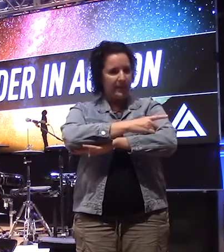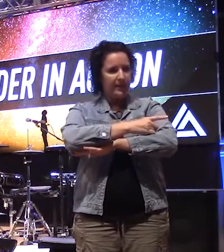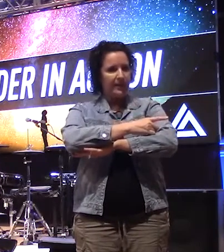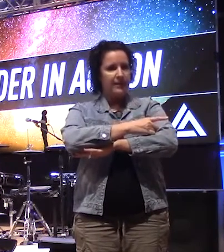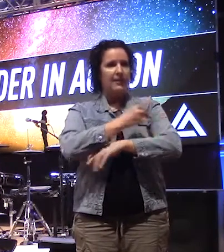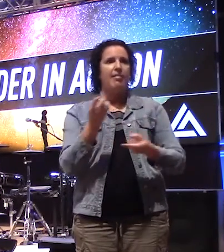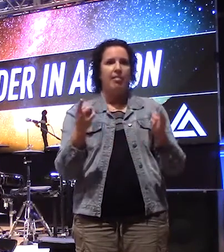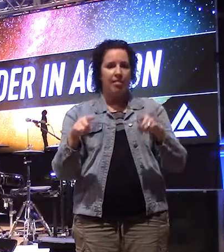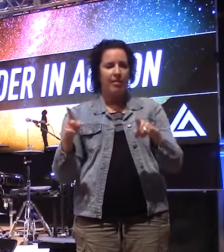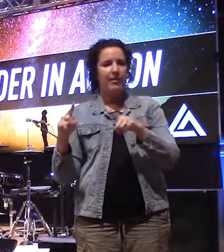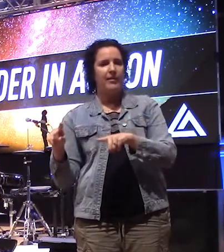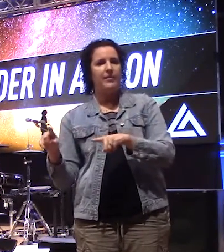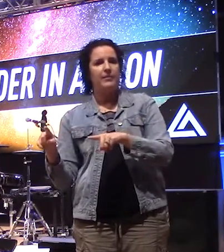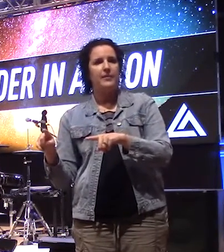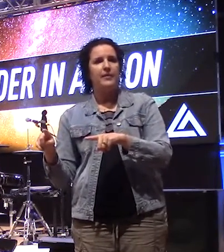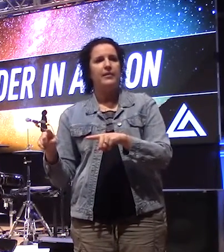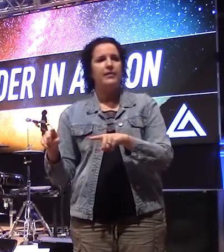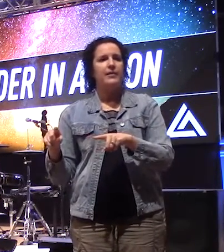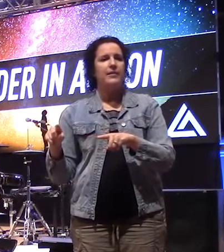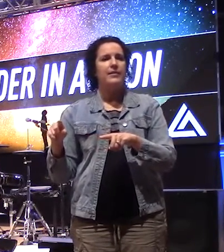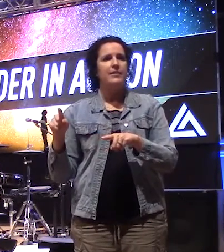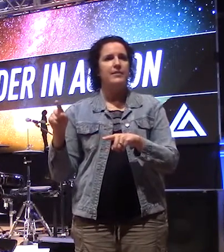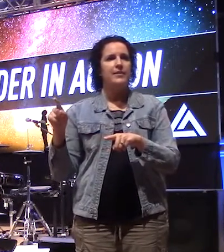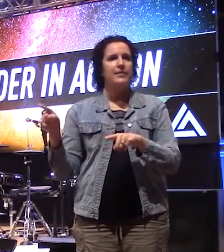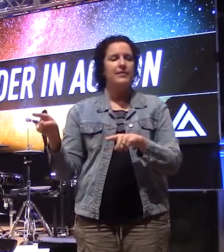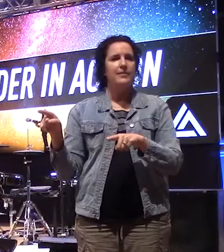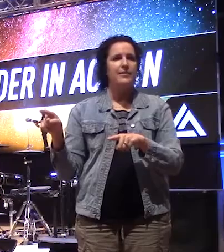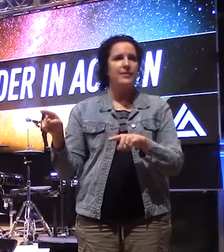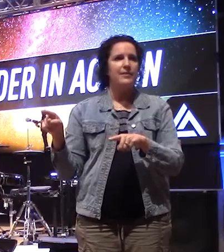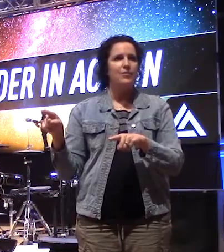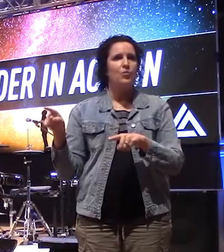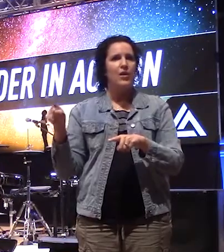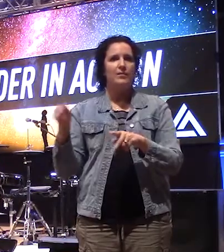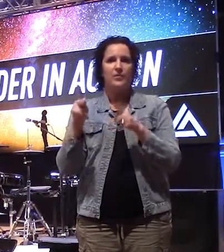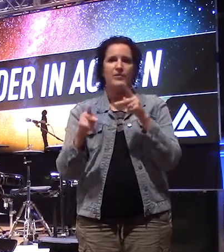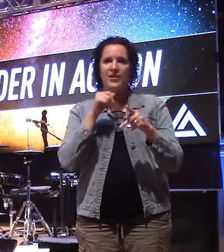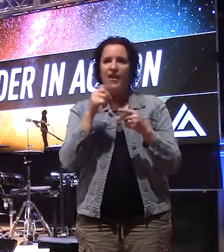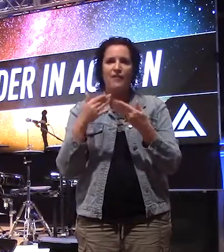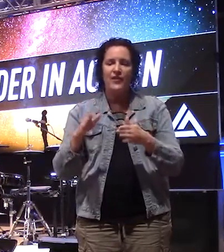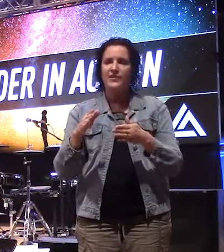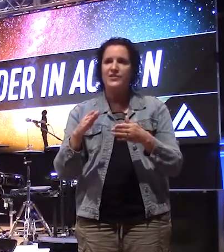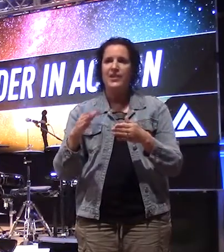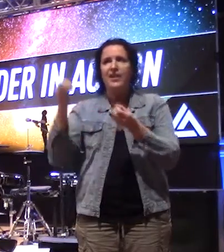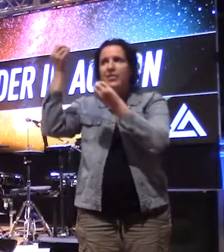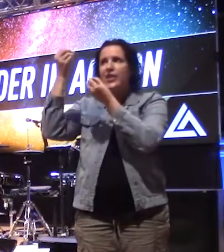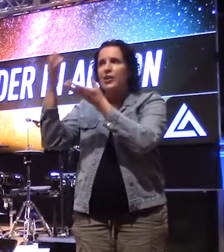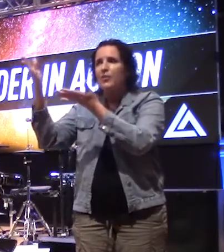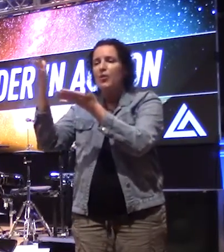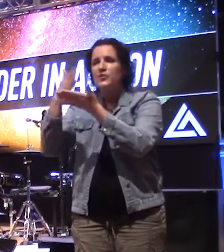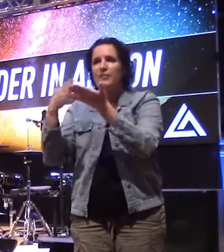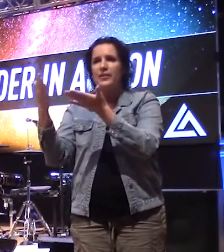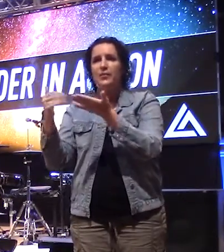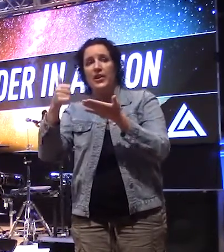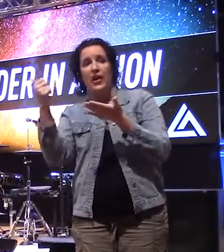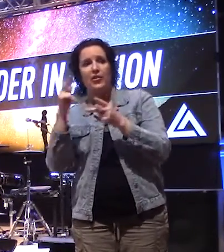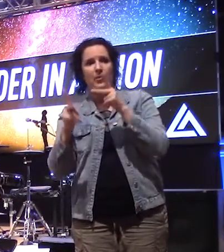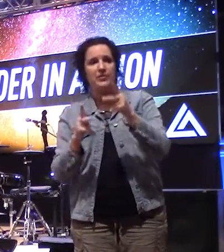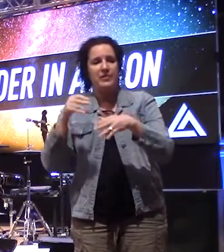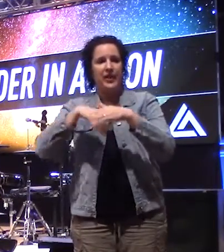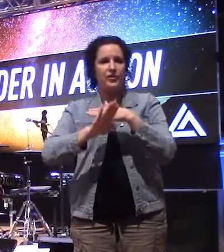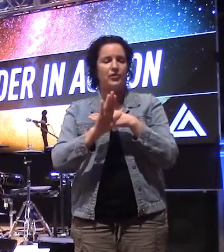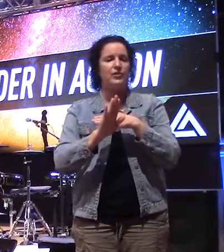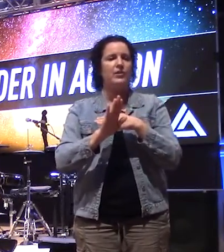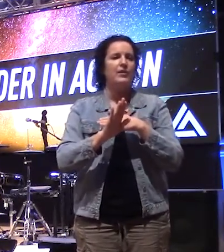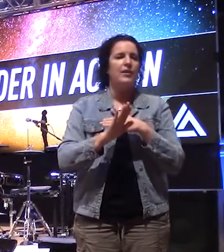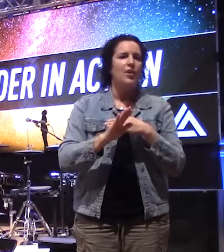it came, one guy didn't finish saying something when the next guy came in. Talk about inconvenient. And we go through this whole story